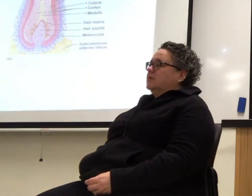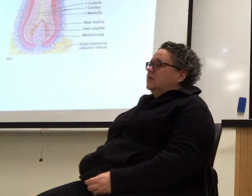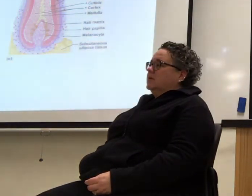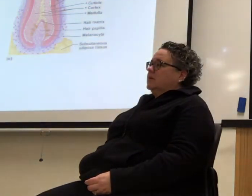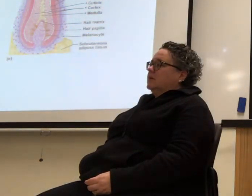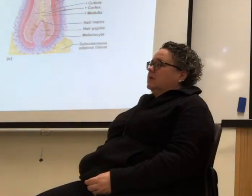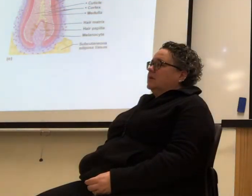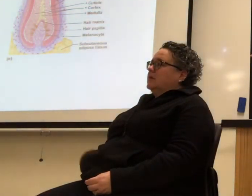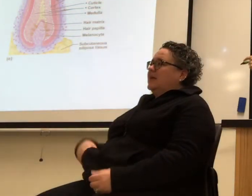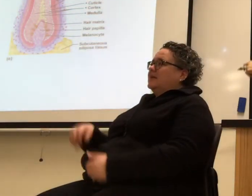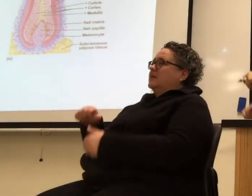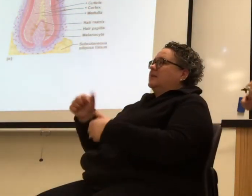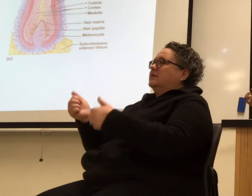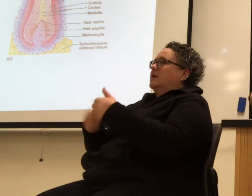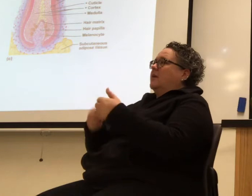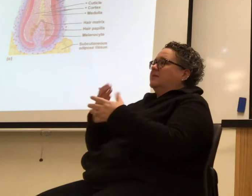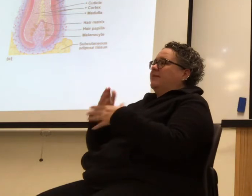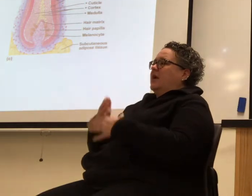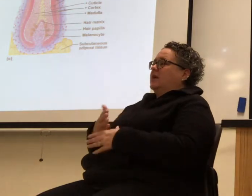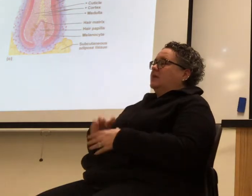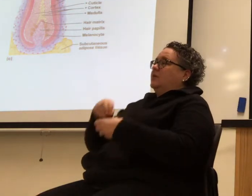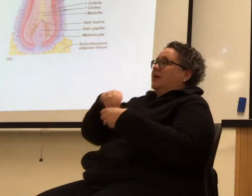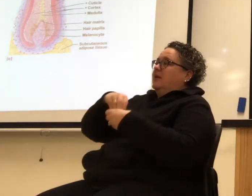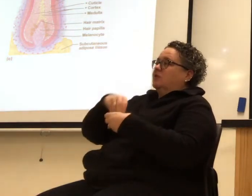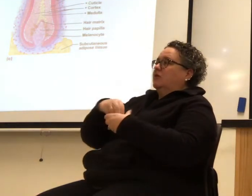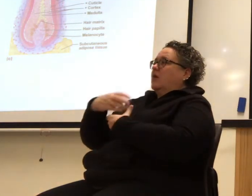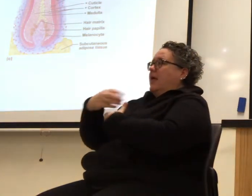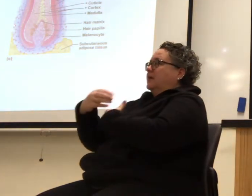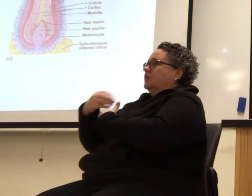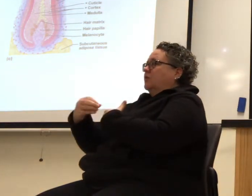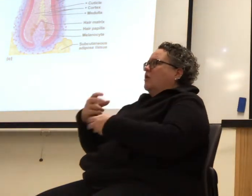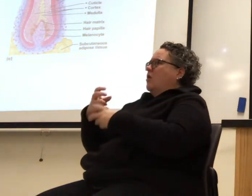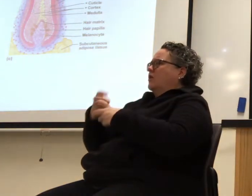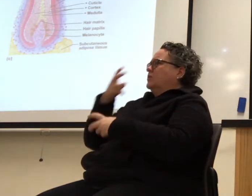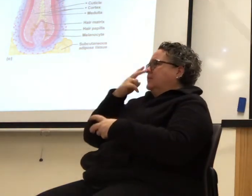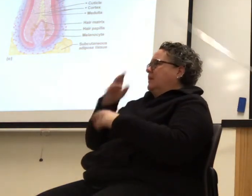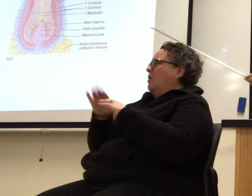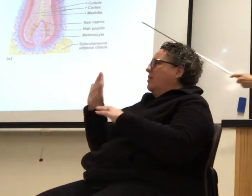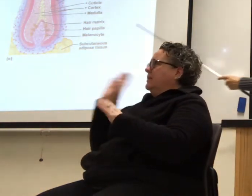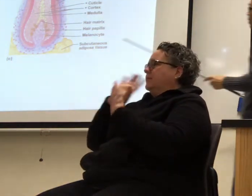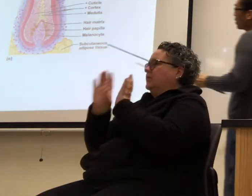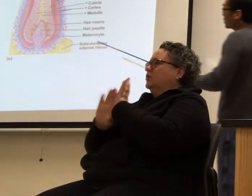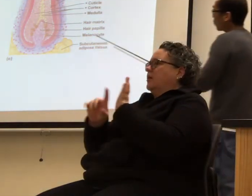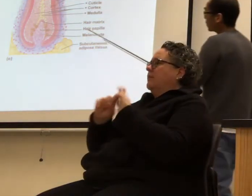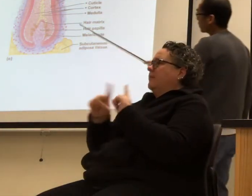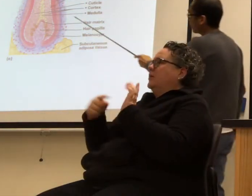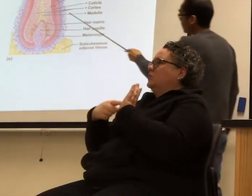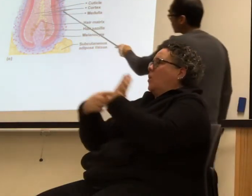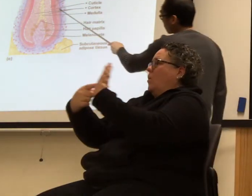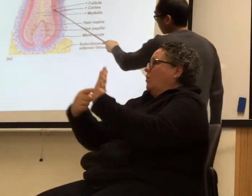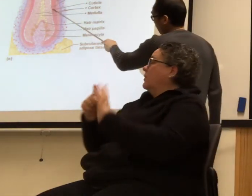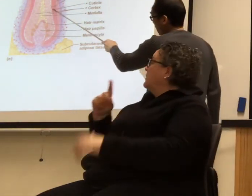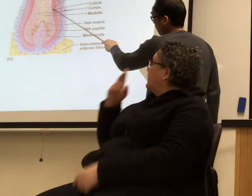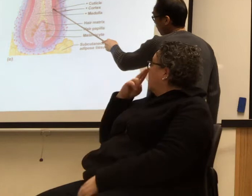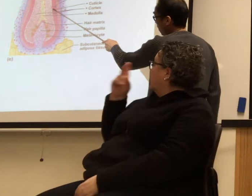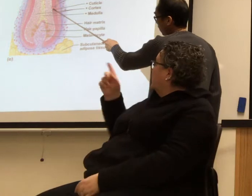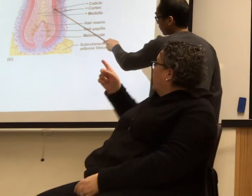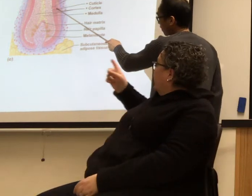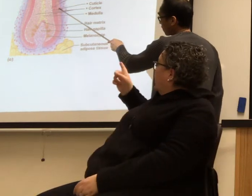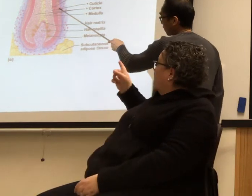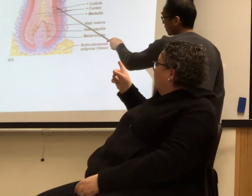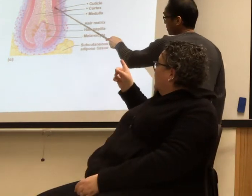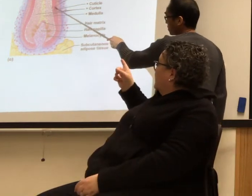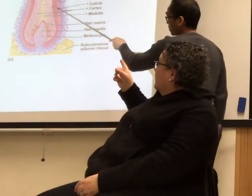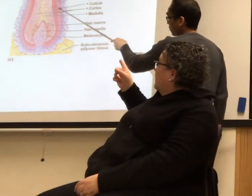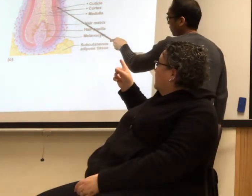It's subdivided into internal and external. So I know it's hard to see in the figure. Let me point it out. It's pointing to this one right there